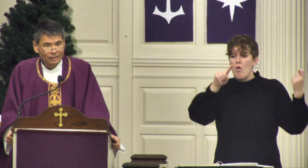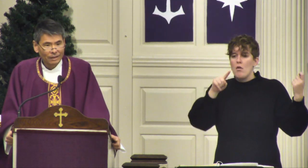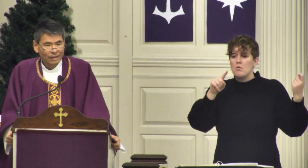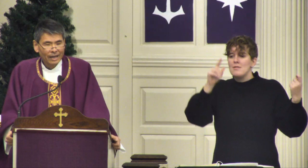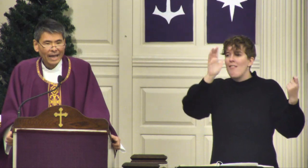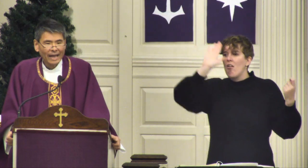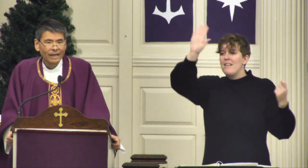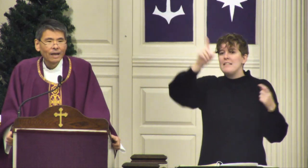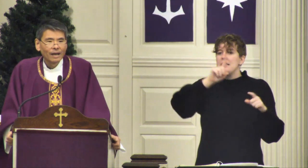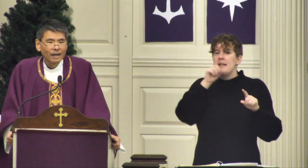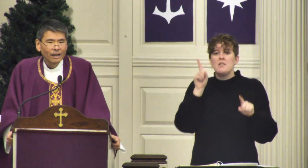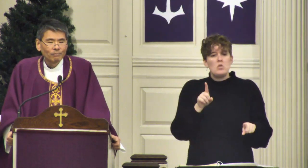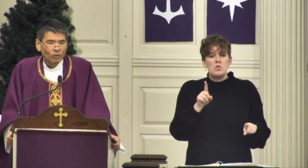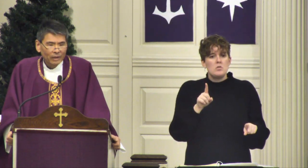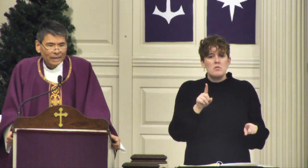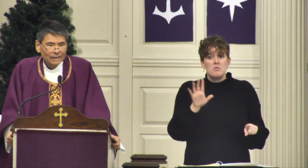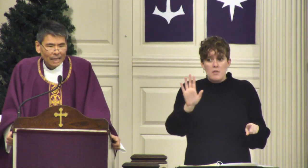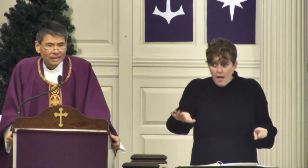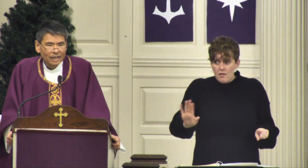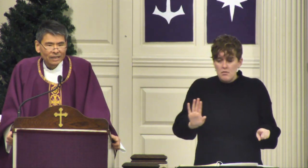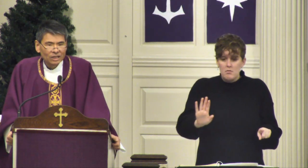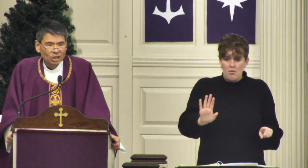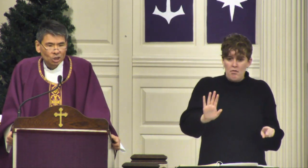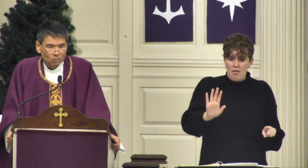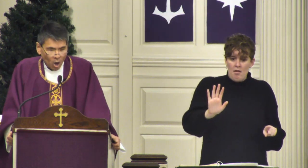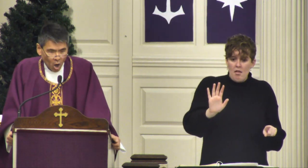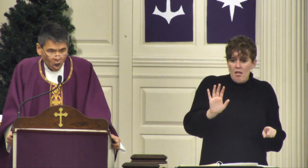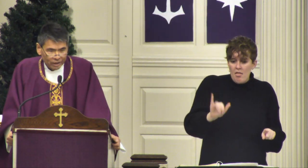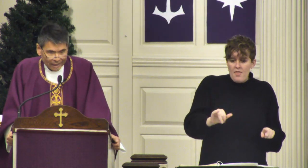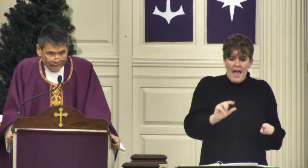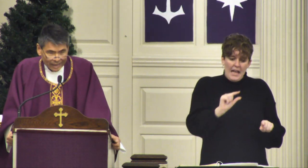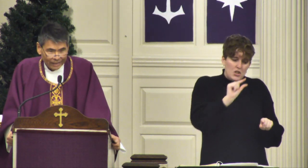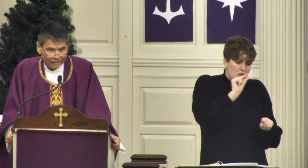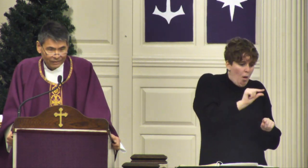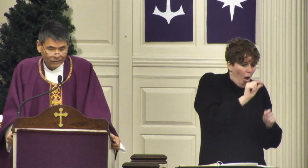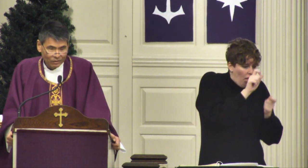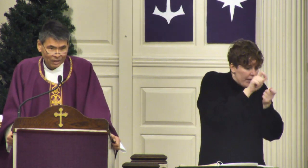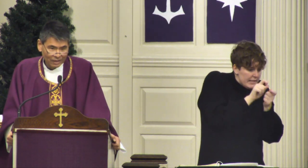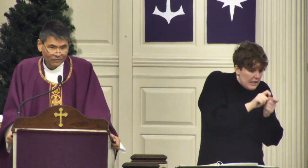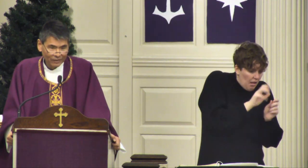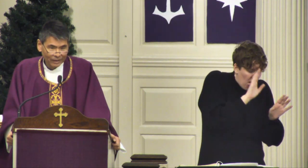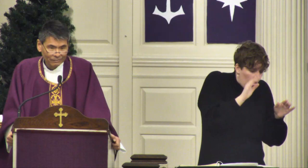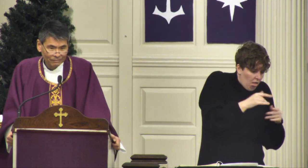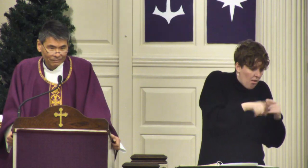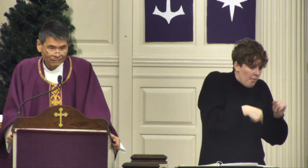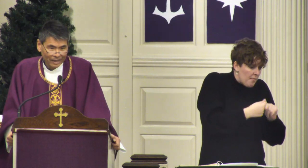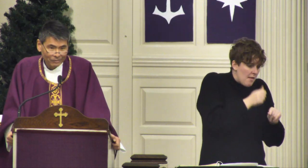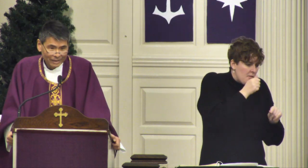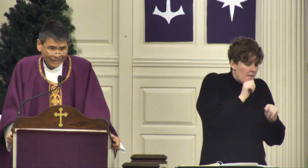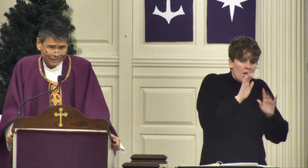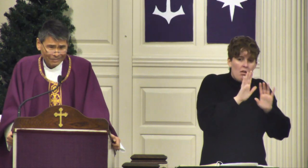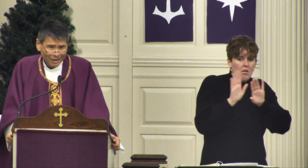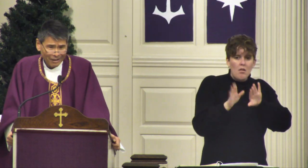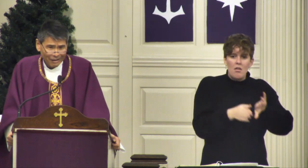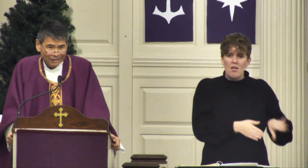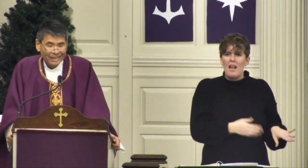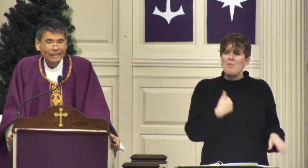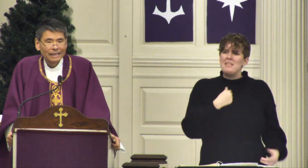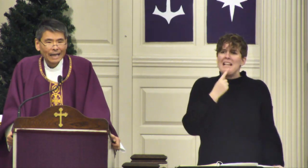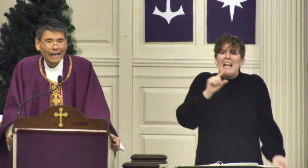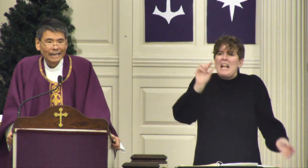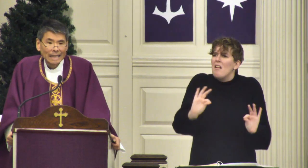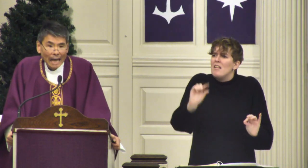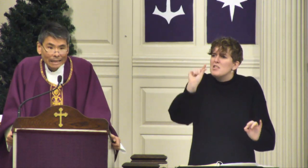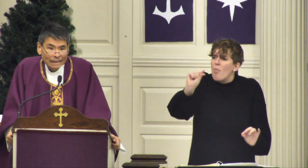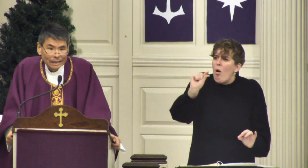is, hey, put aside the small details of your suffering. And we say, small? And he